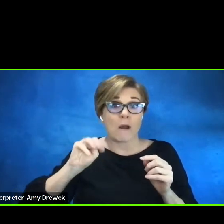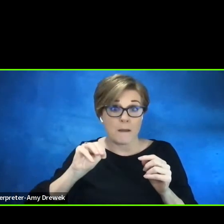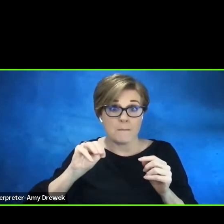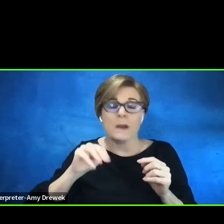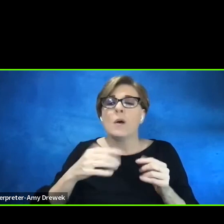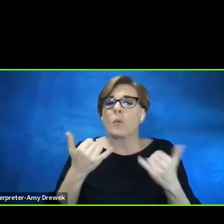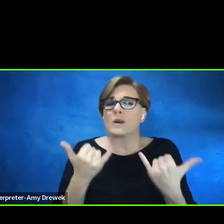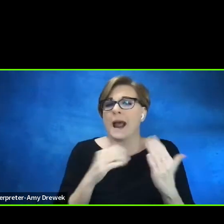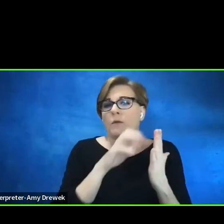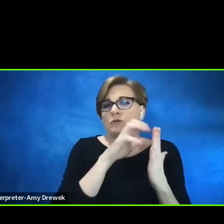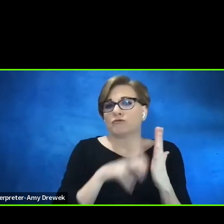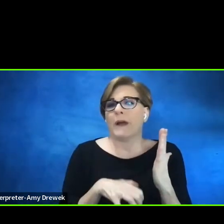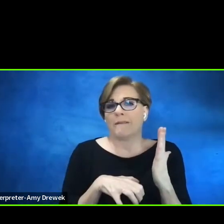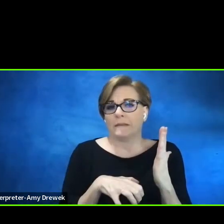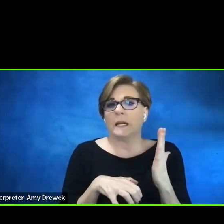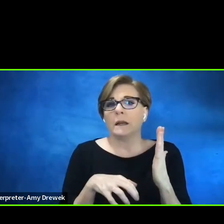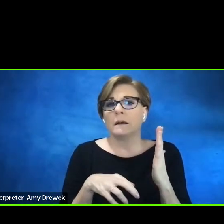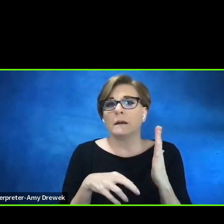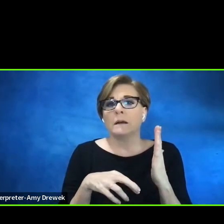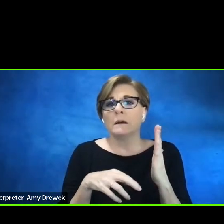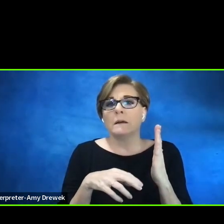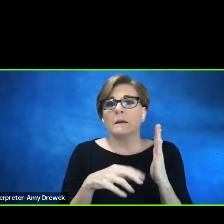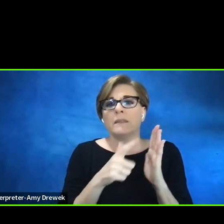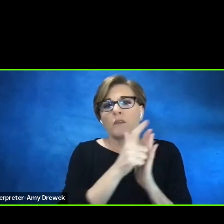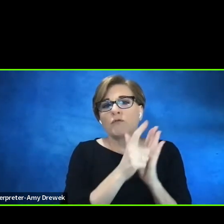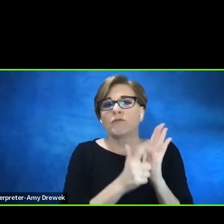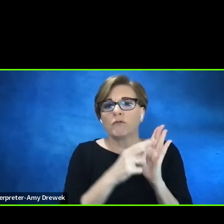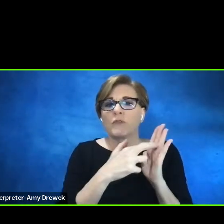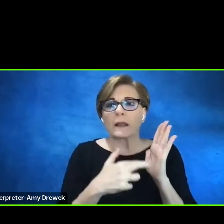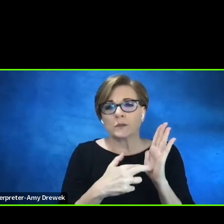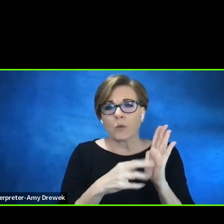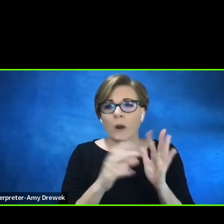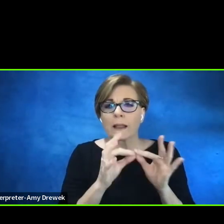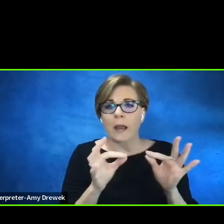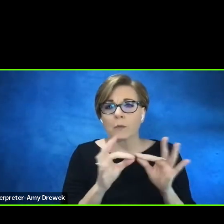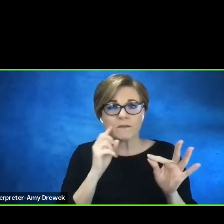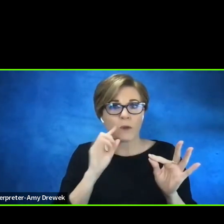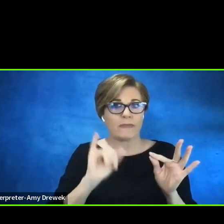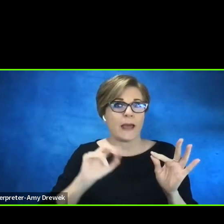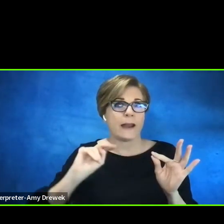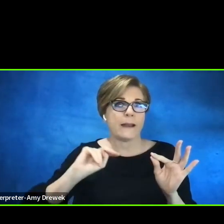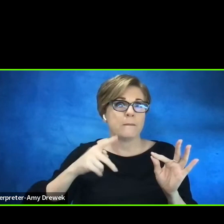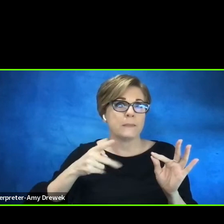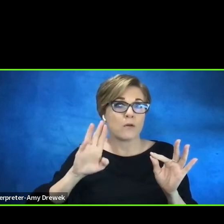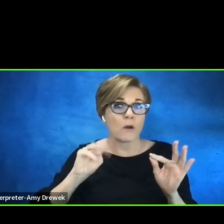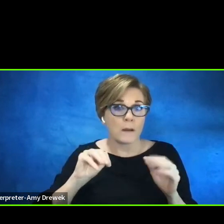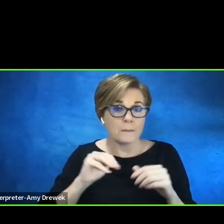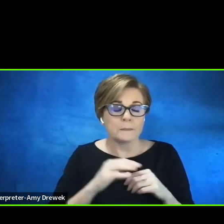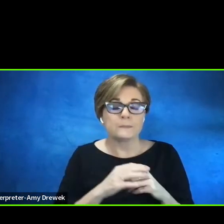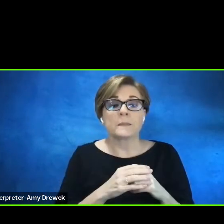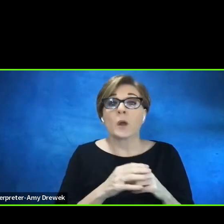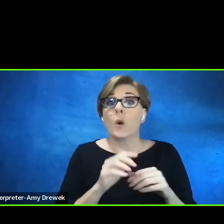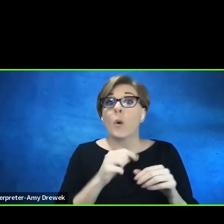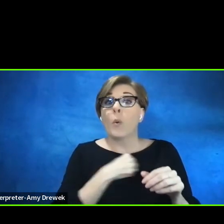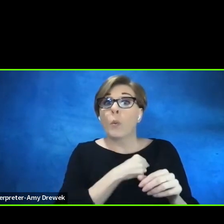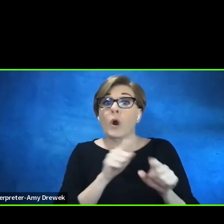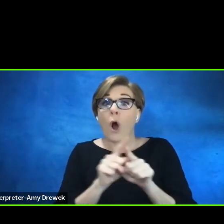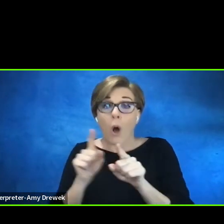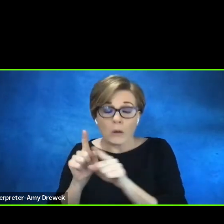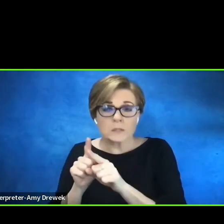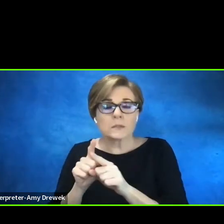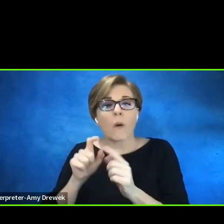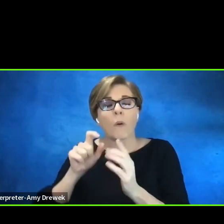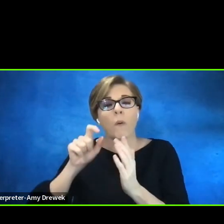regulatory language for the NPRM. We are also drafting the PREA for